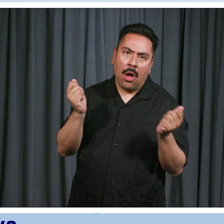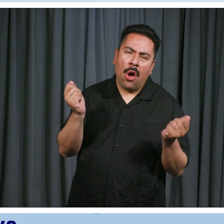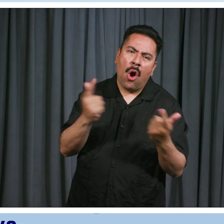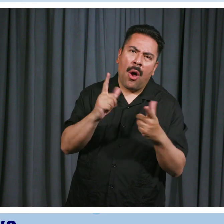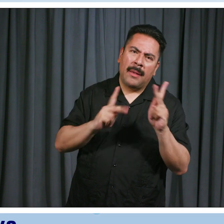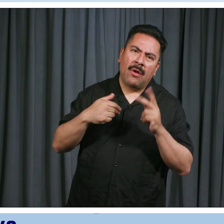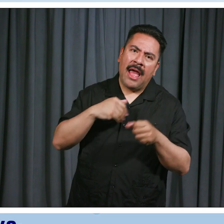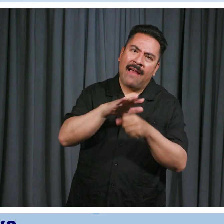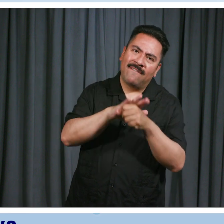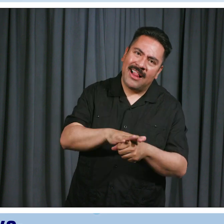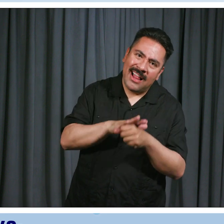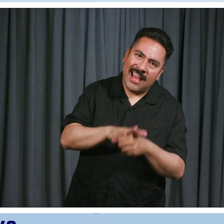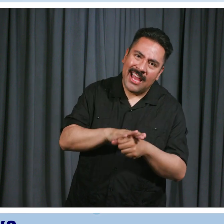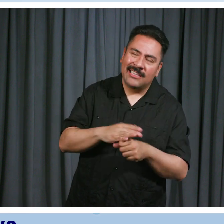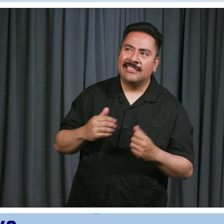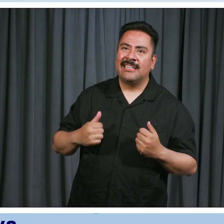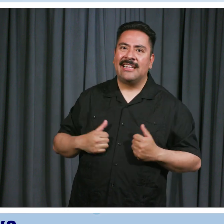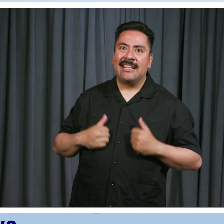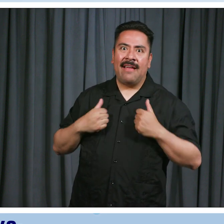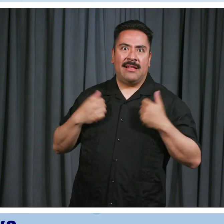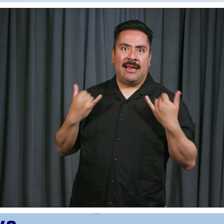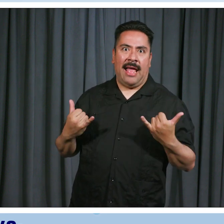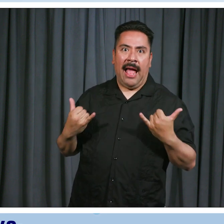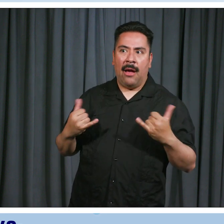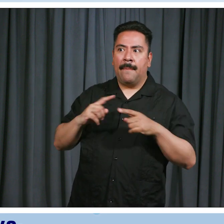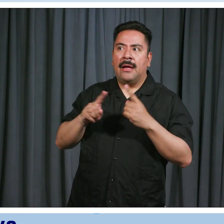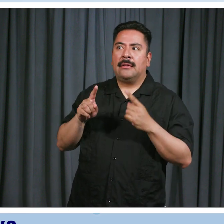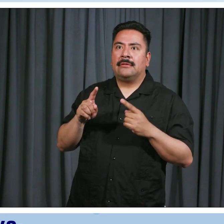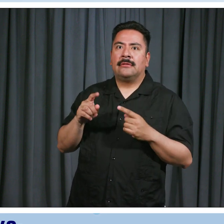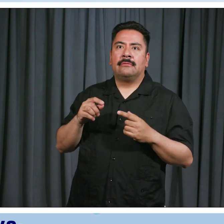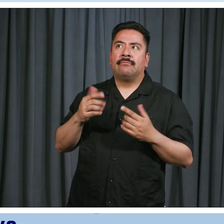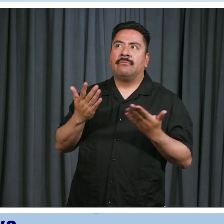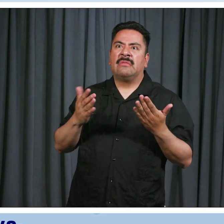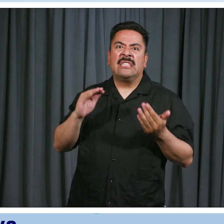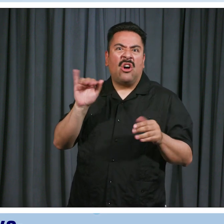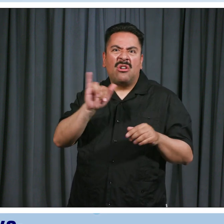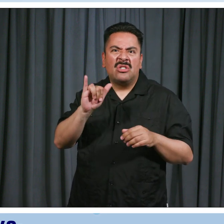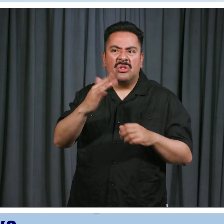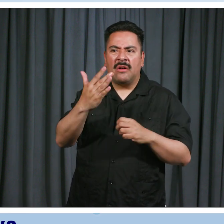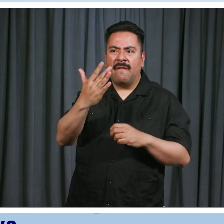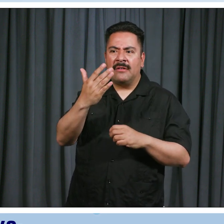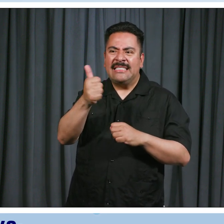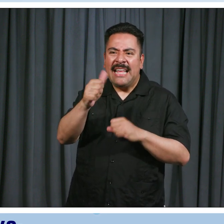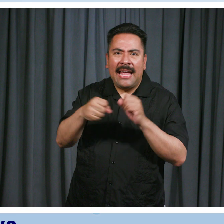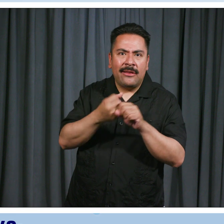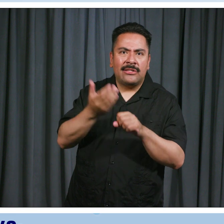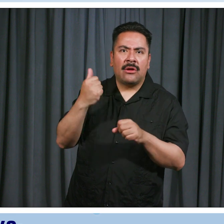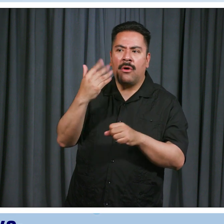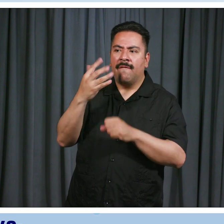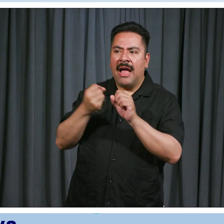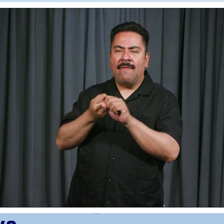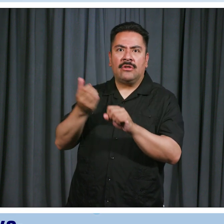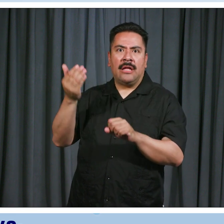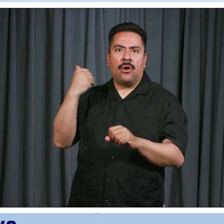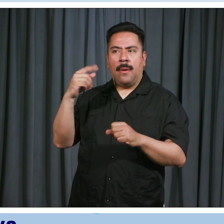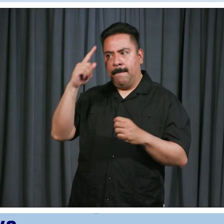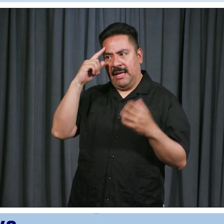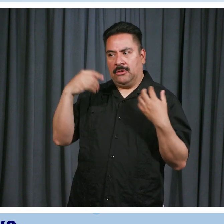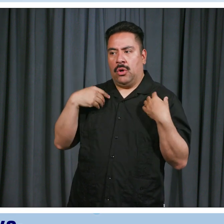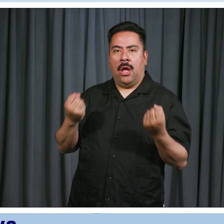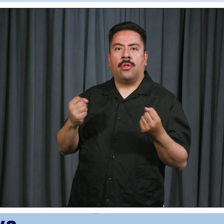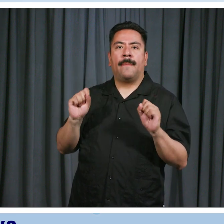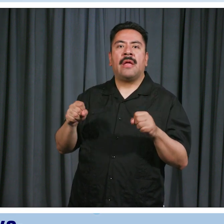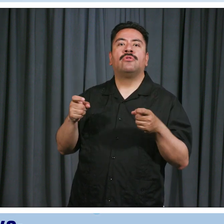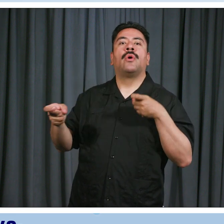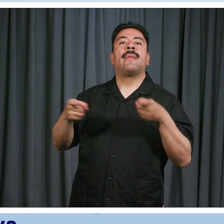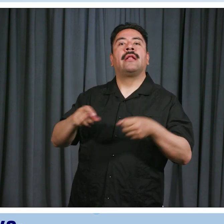in their lives, particularly now, but even not now, 10 years ago, 5 years ago, right? So part of mental health is being able to just manage